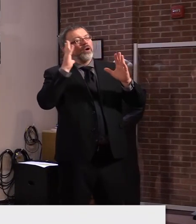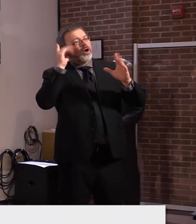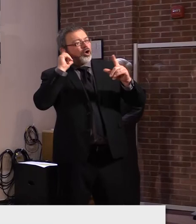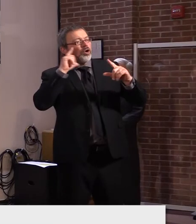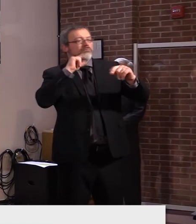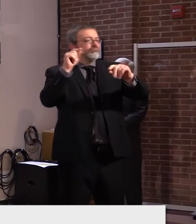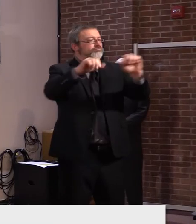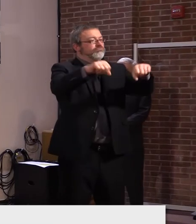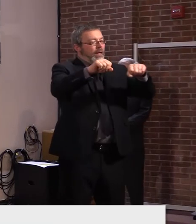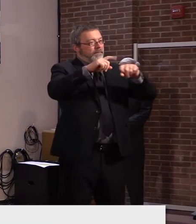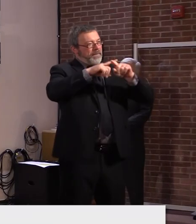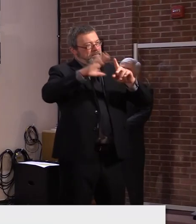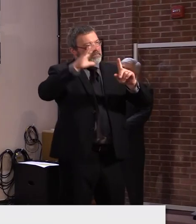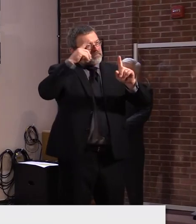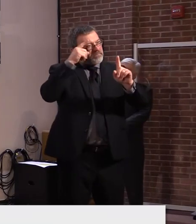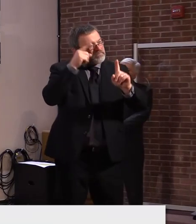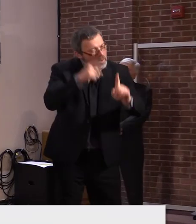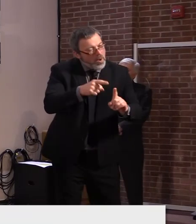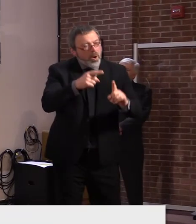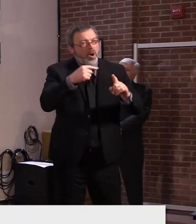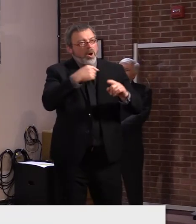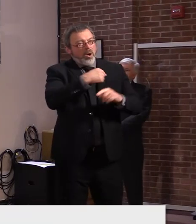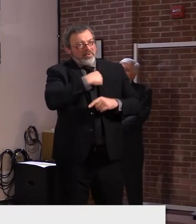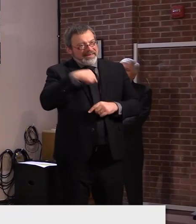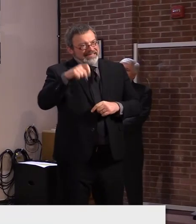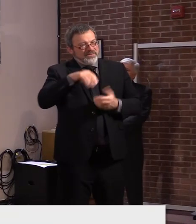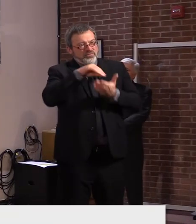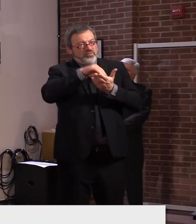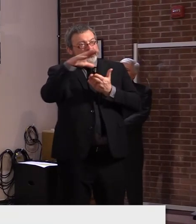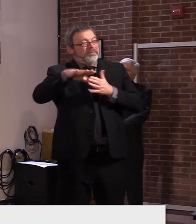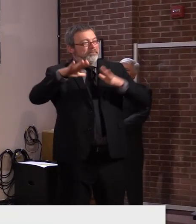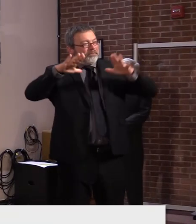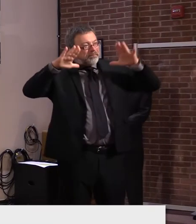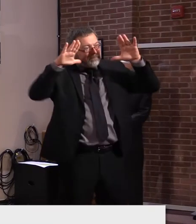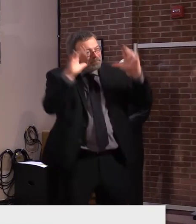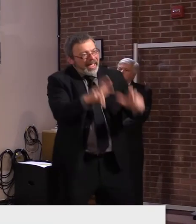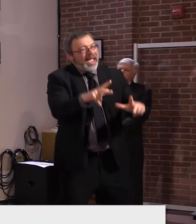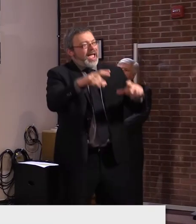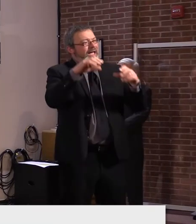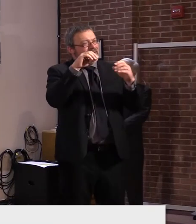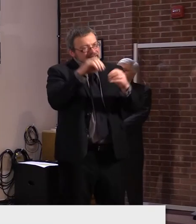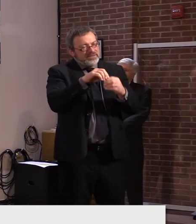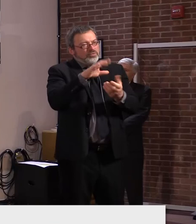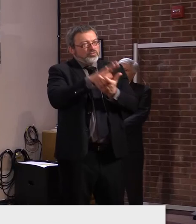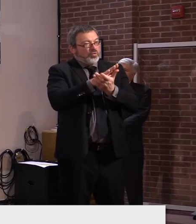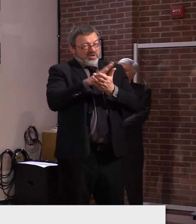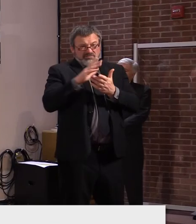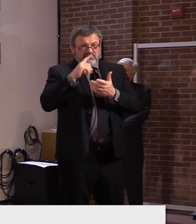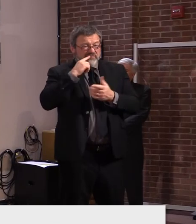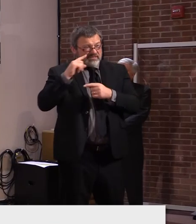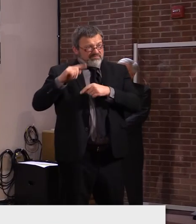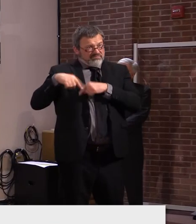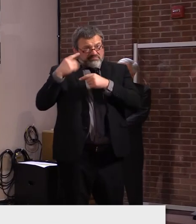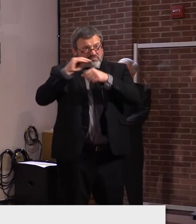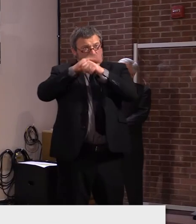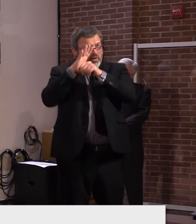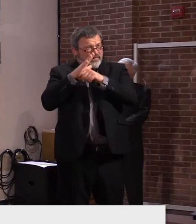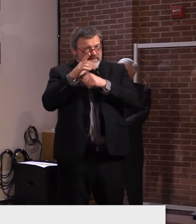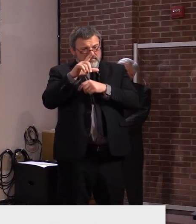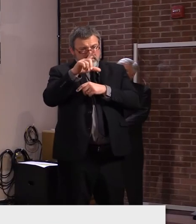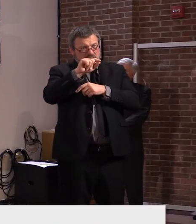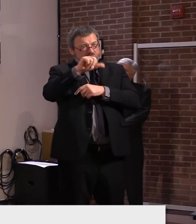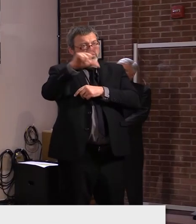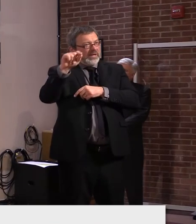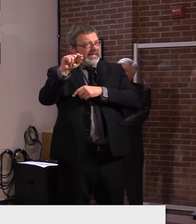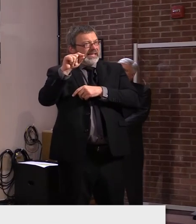piece. But we expected that, the pandemic and its impact on students would be long-lasting, and we would need to start to unpack